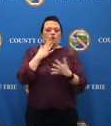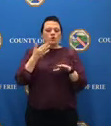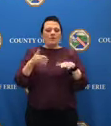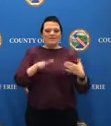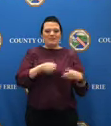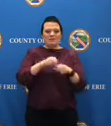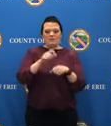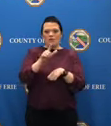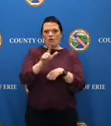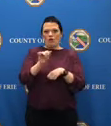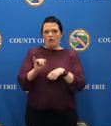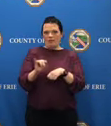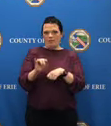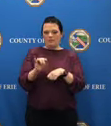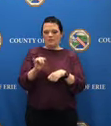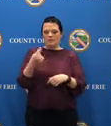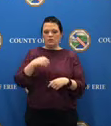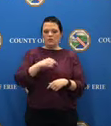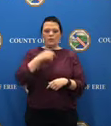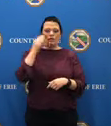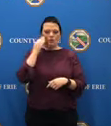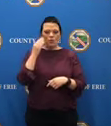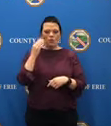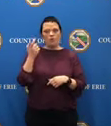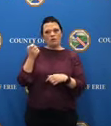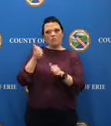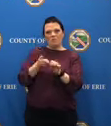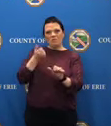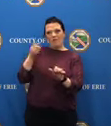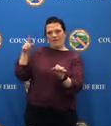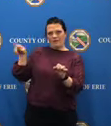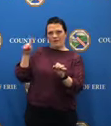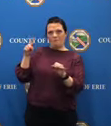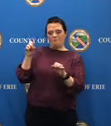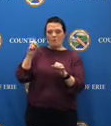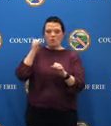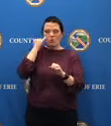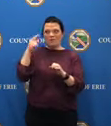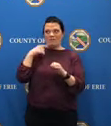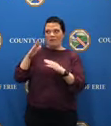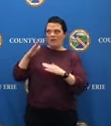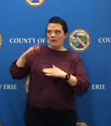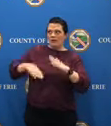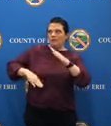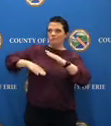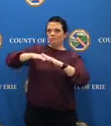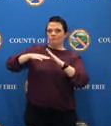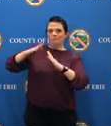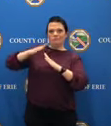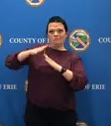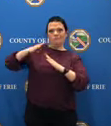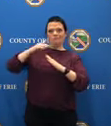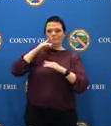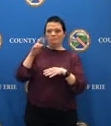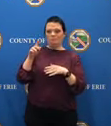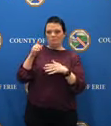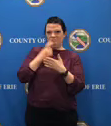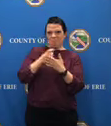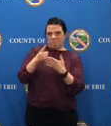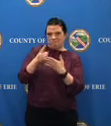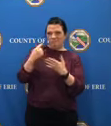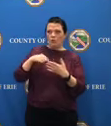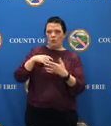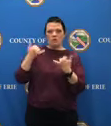Island. We know we're a little bit behind that, so even if they reach their peak in New York City in the next week, we're still going